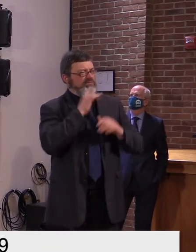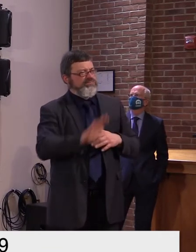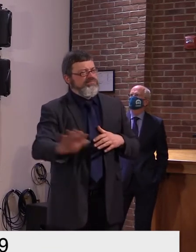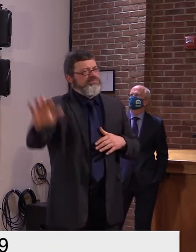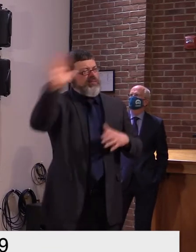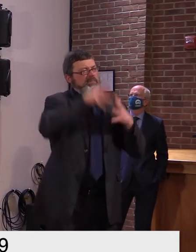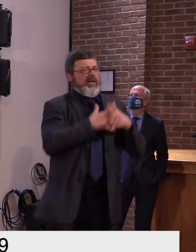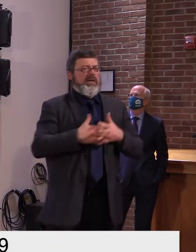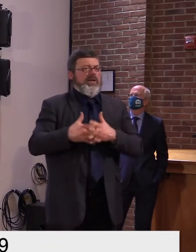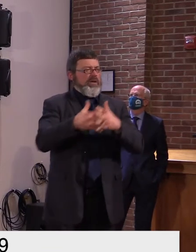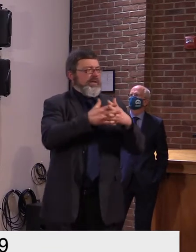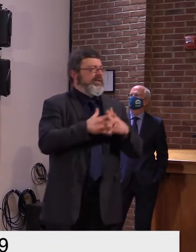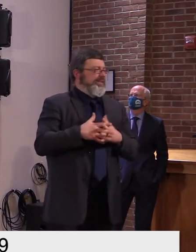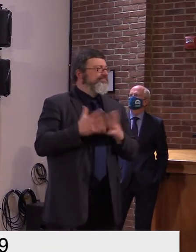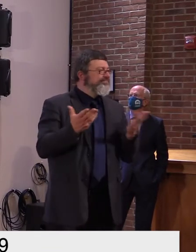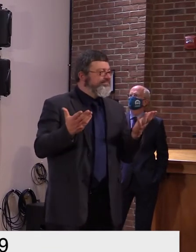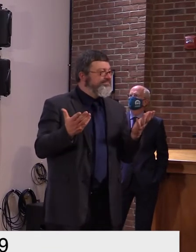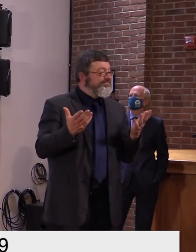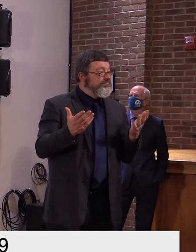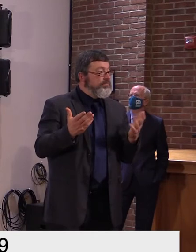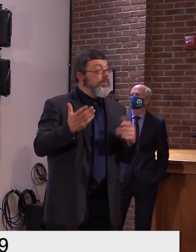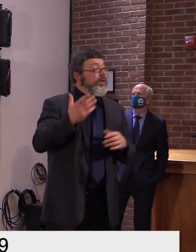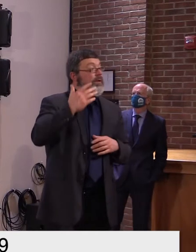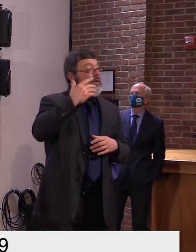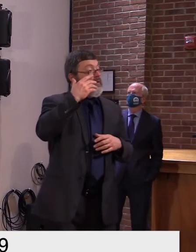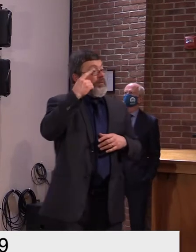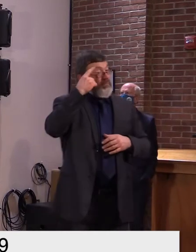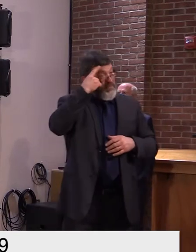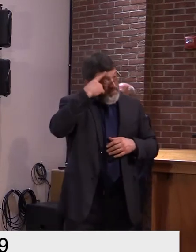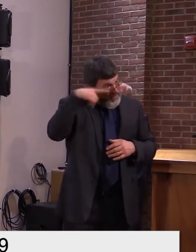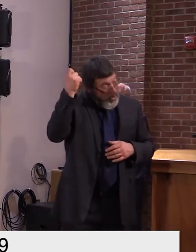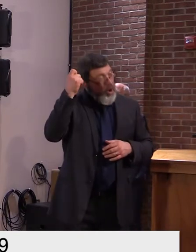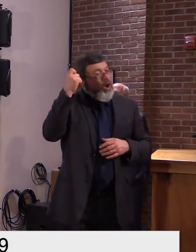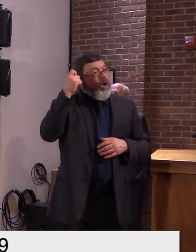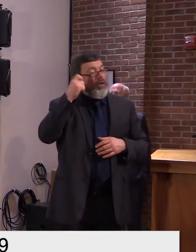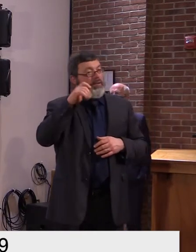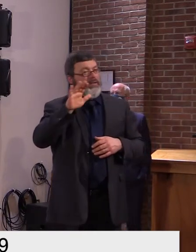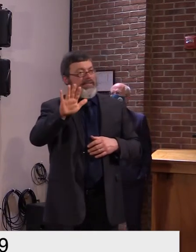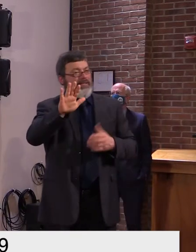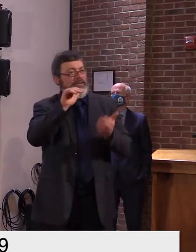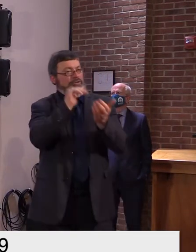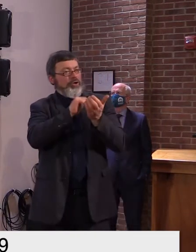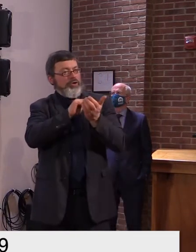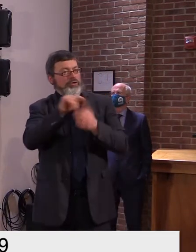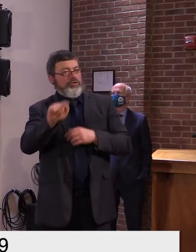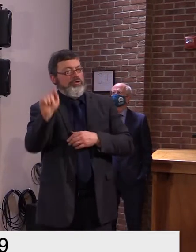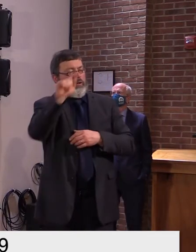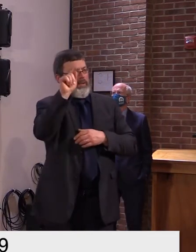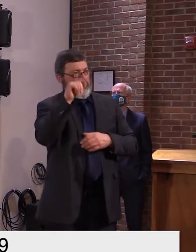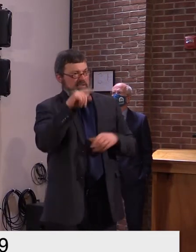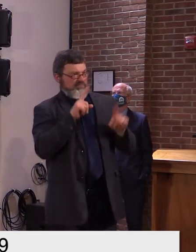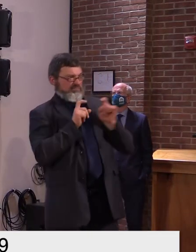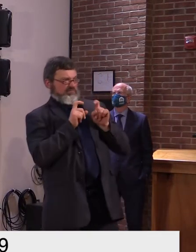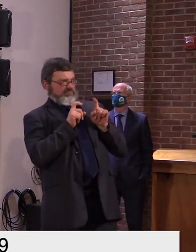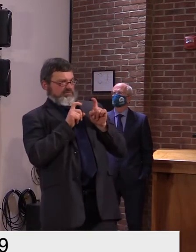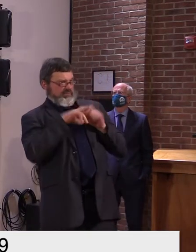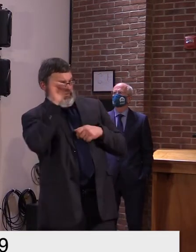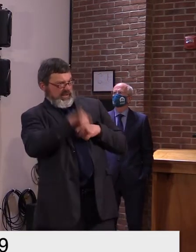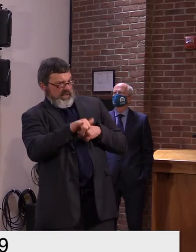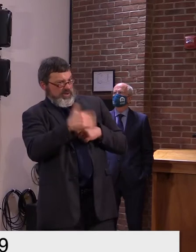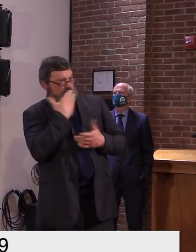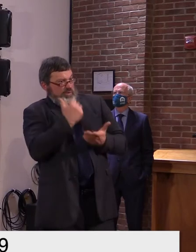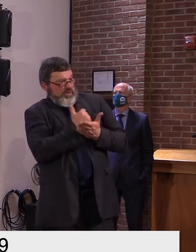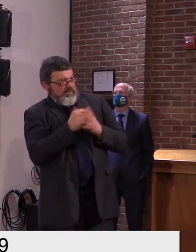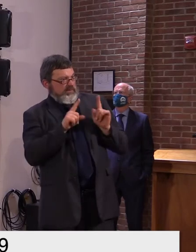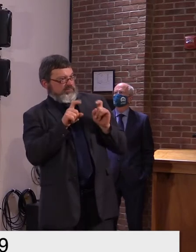is not 100% sold on its efficacy. There have been a small number of studies